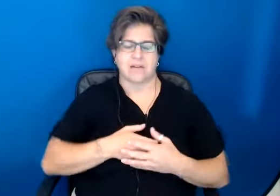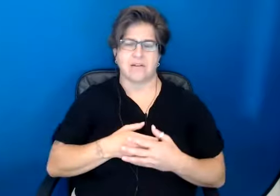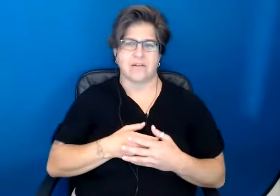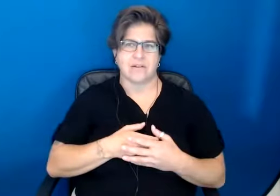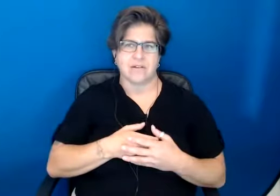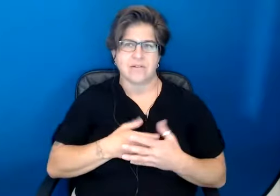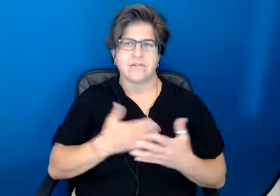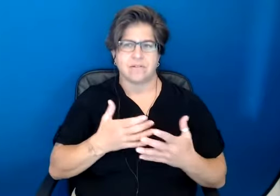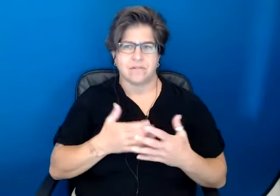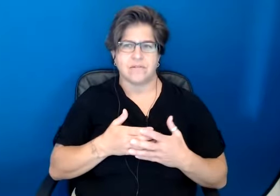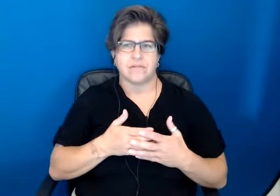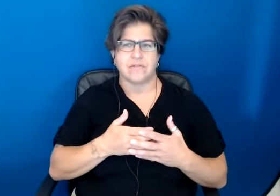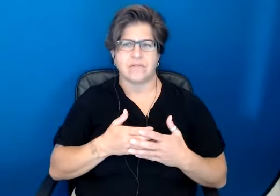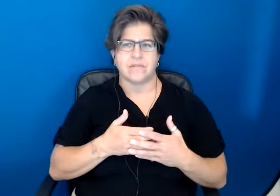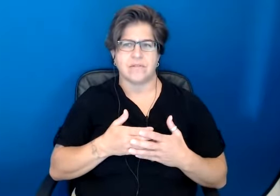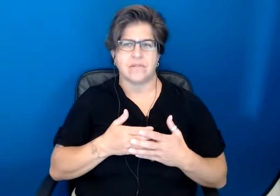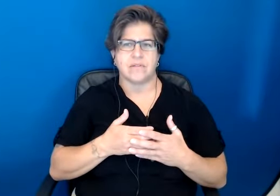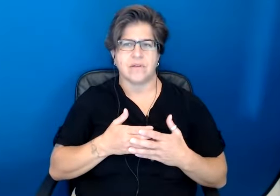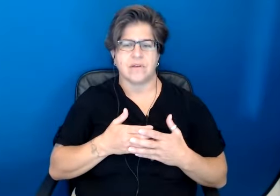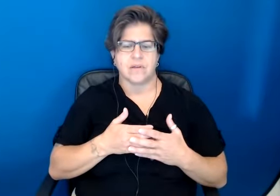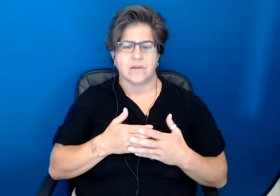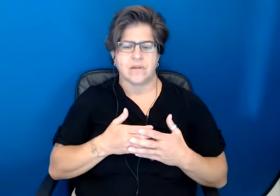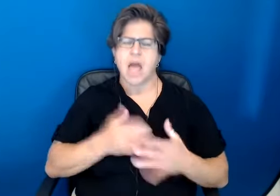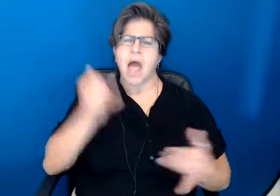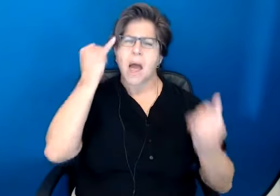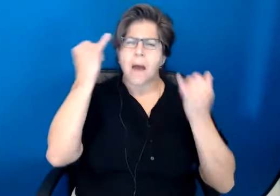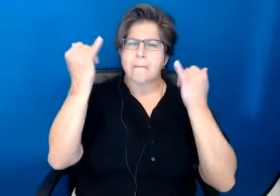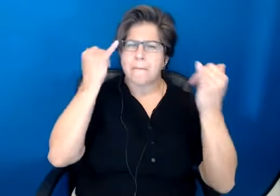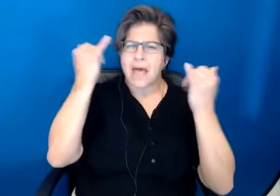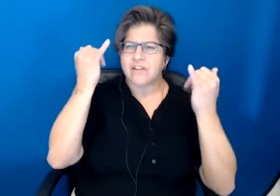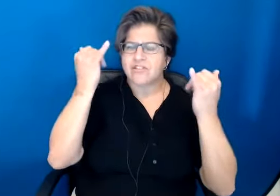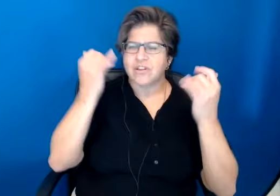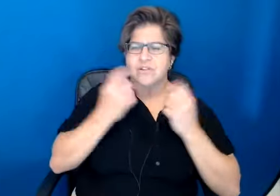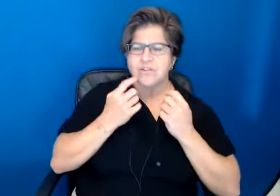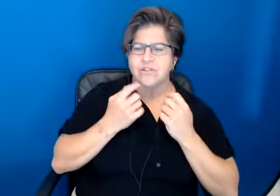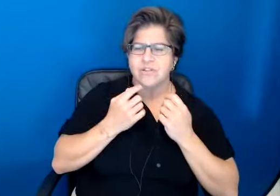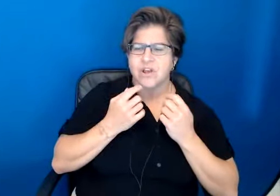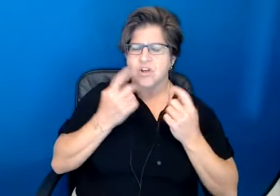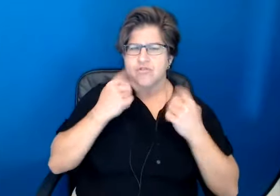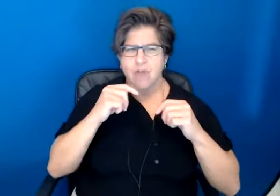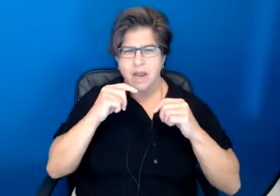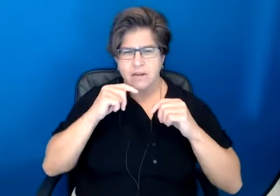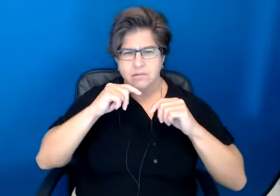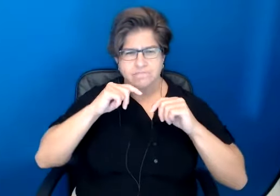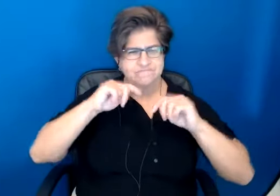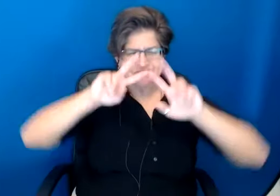ever mother that loved me. So I'm going to try my best to share in step 6, and hopefully you'll